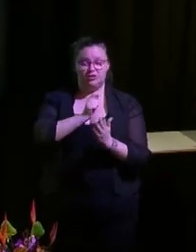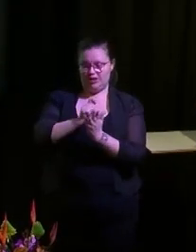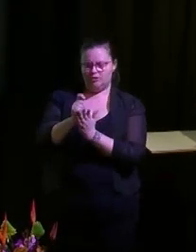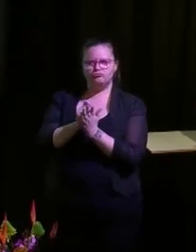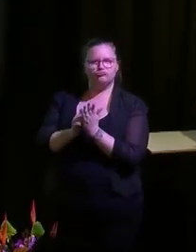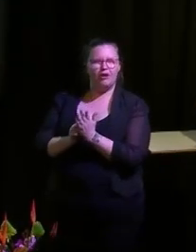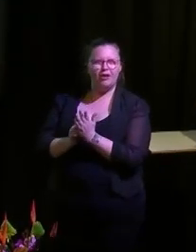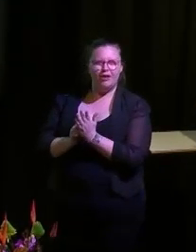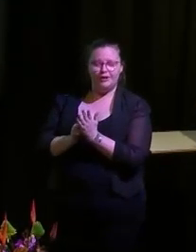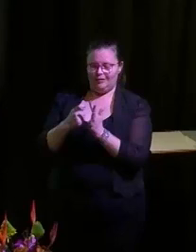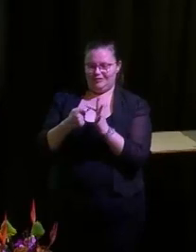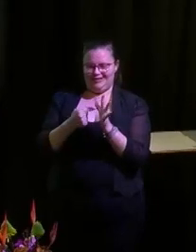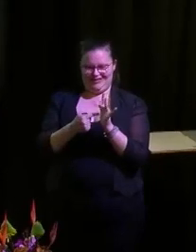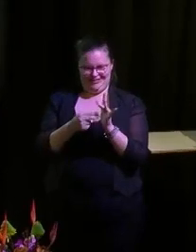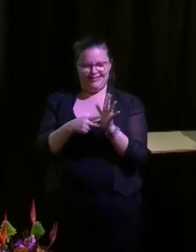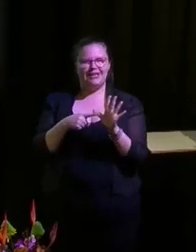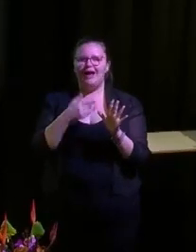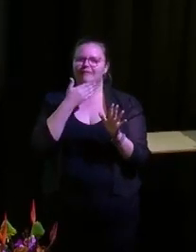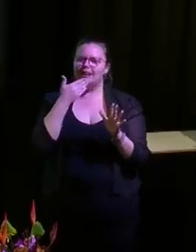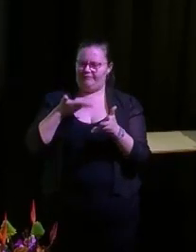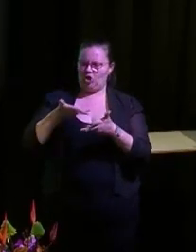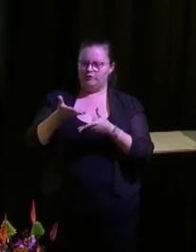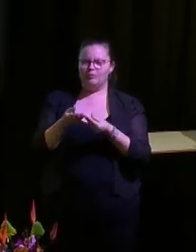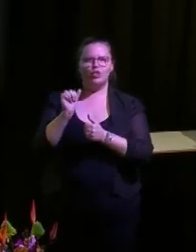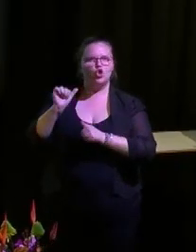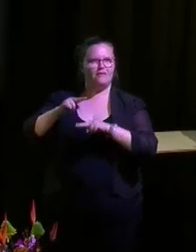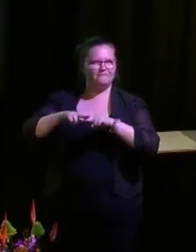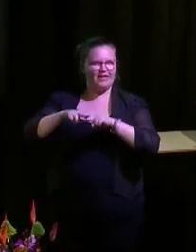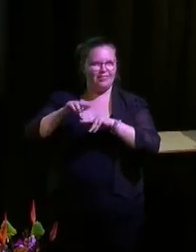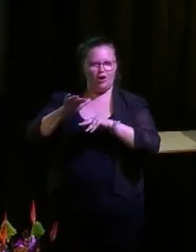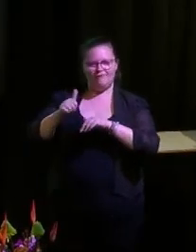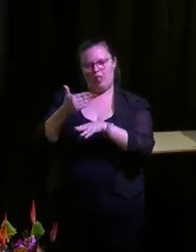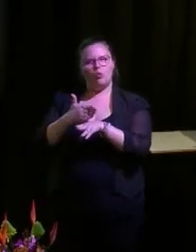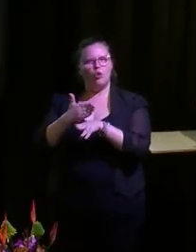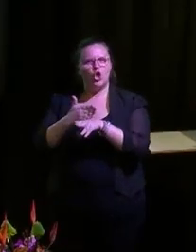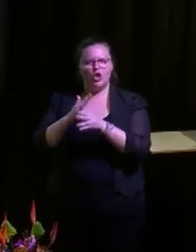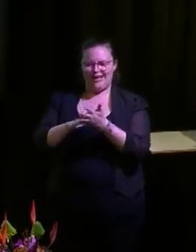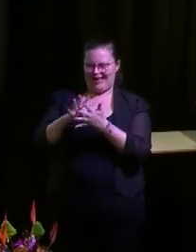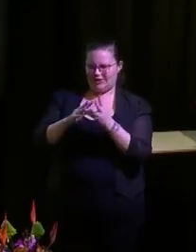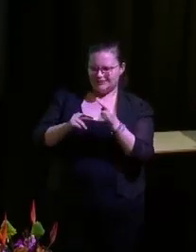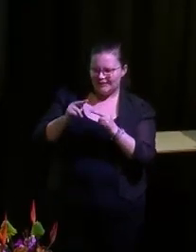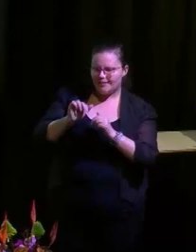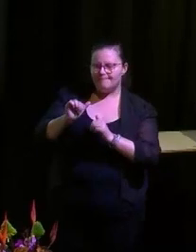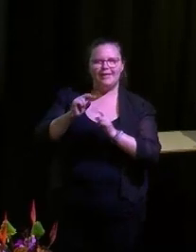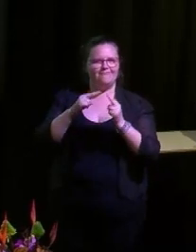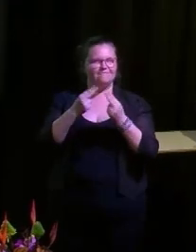there. Katina has a beautiful conversation with her father about the work and developing it and their family.